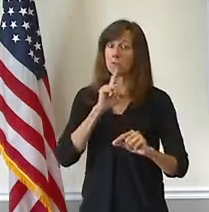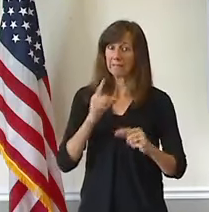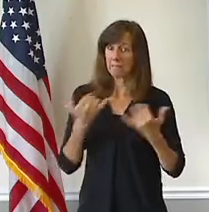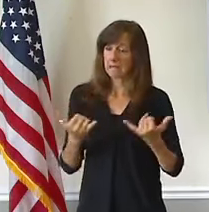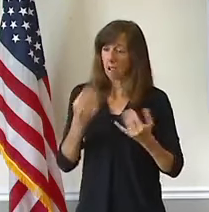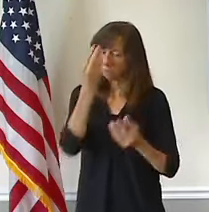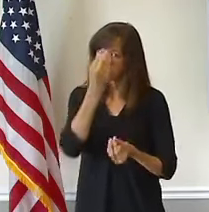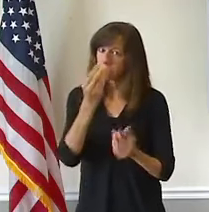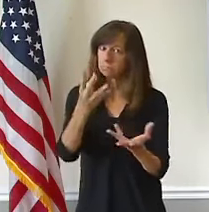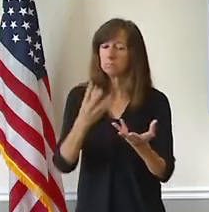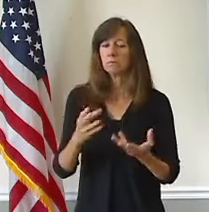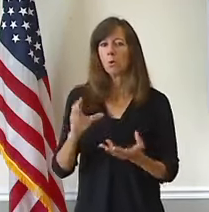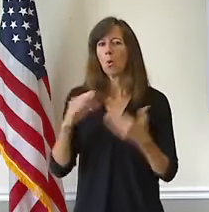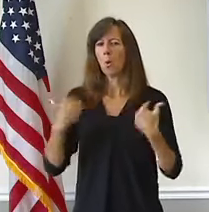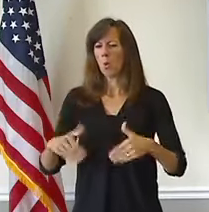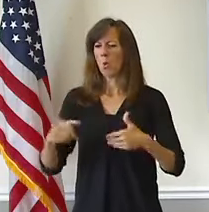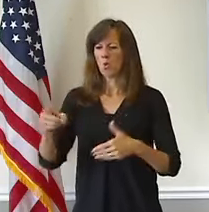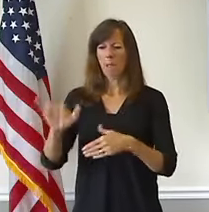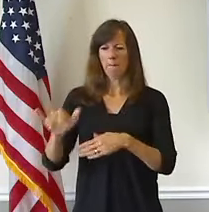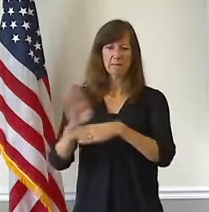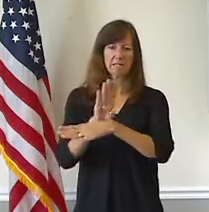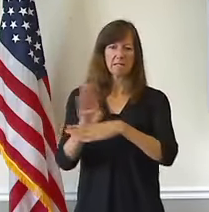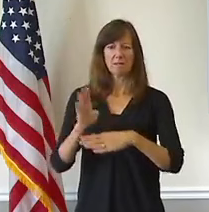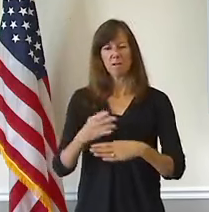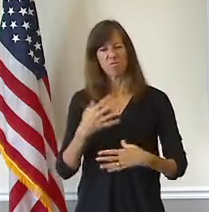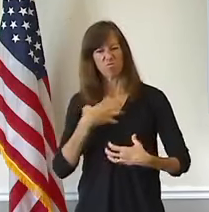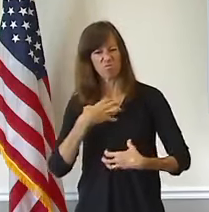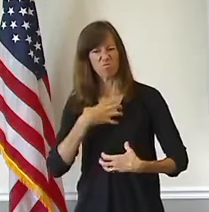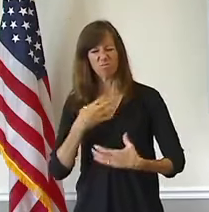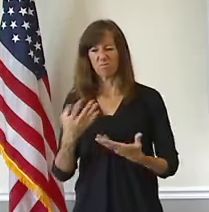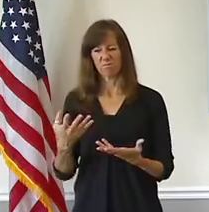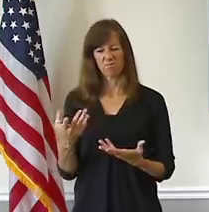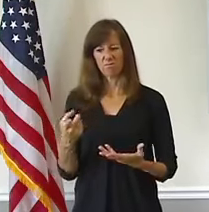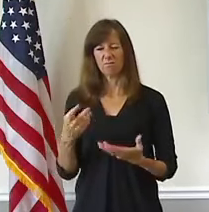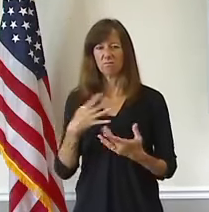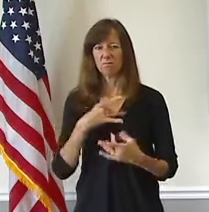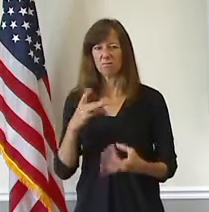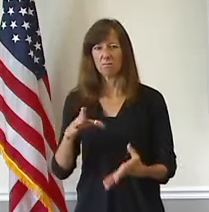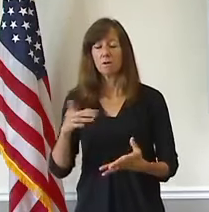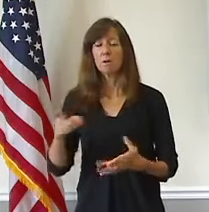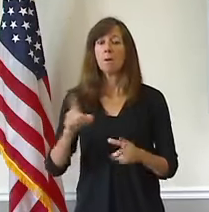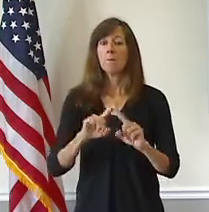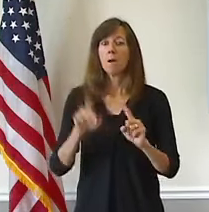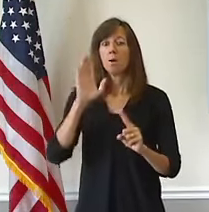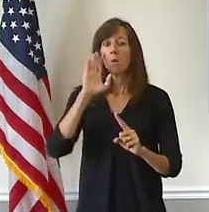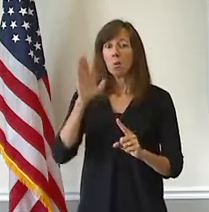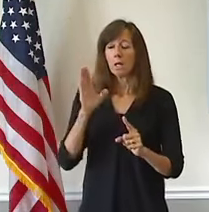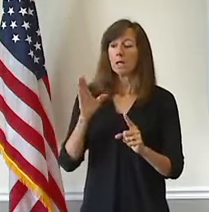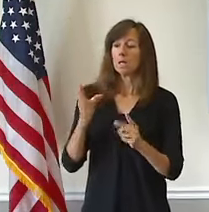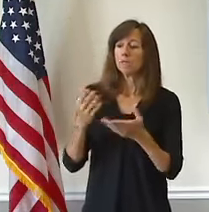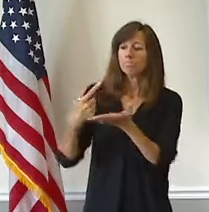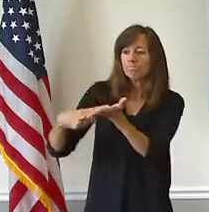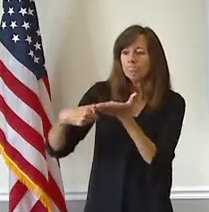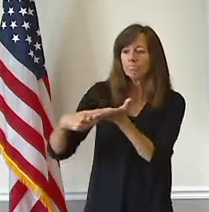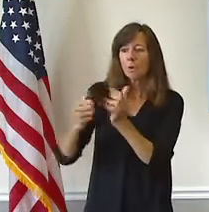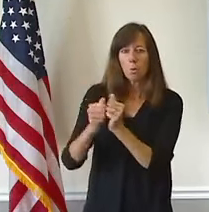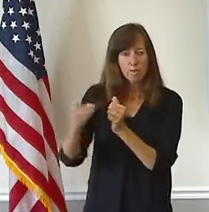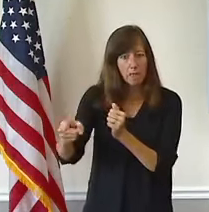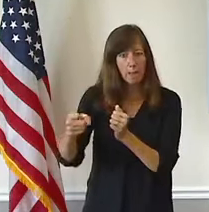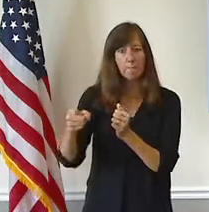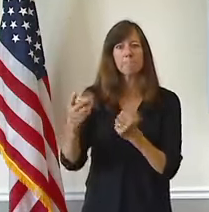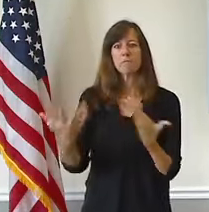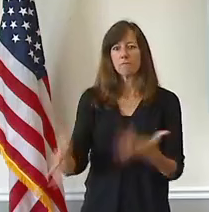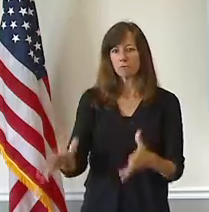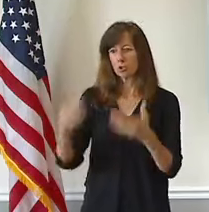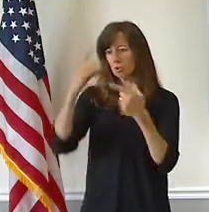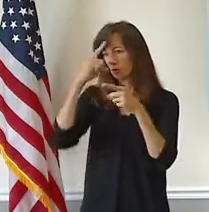that said, we did get Optimum to agree and to make a commitment that we're going to hold them to. This county does something that not